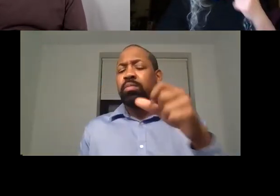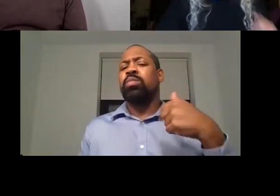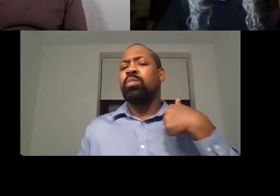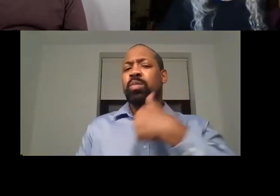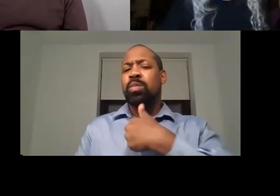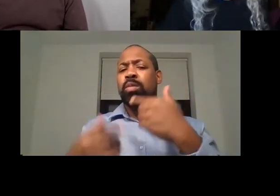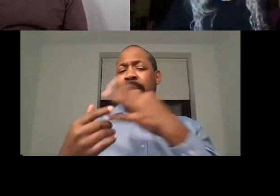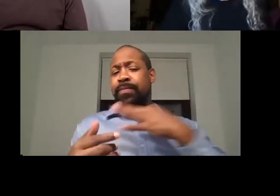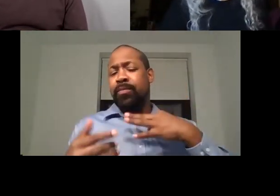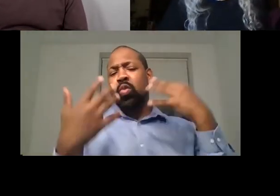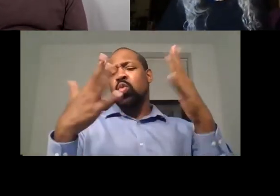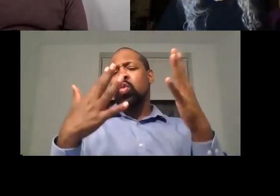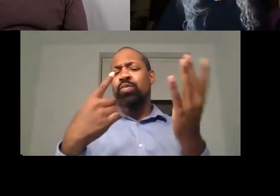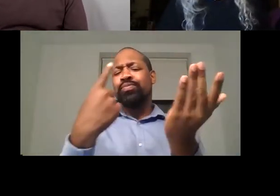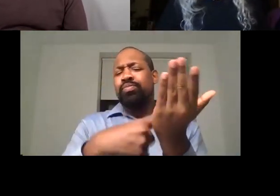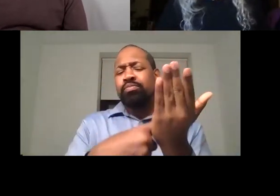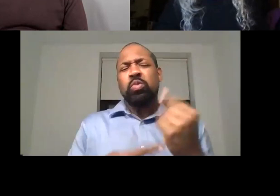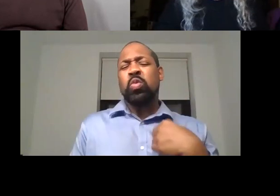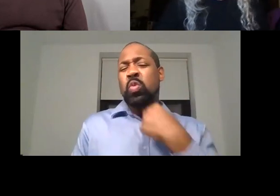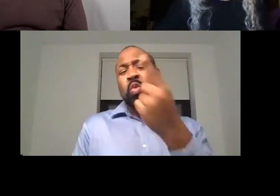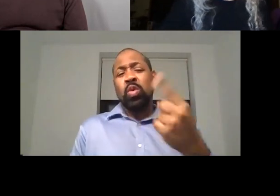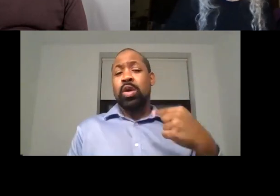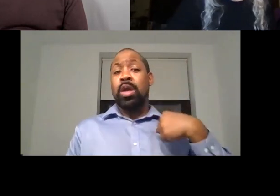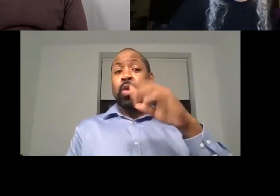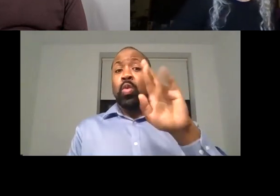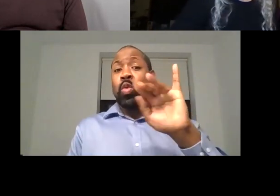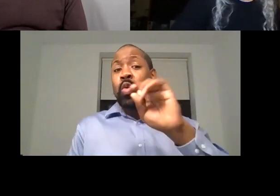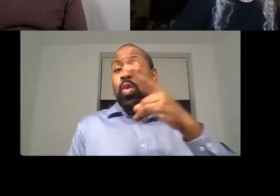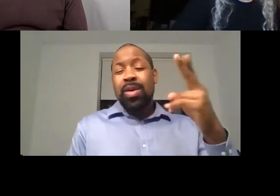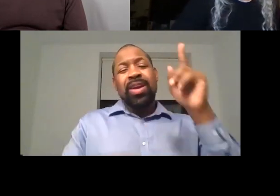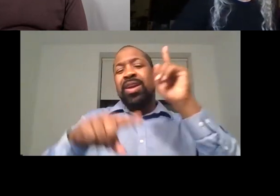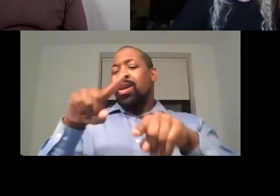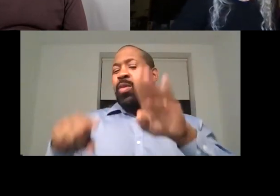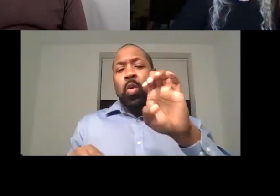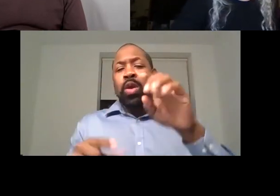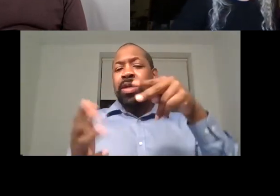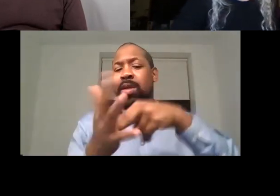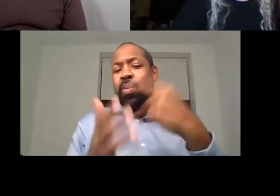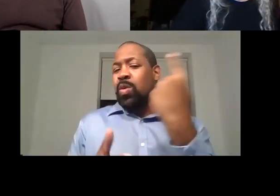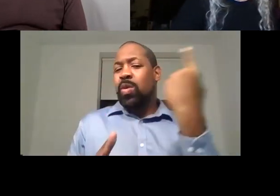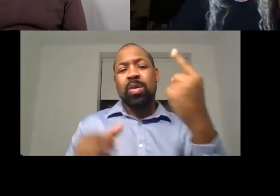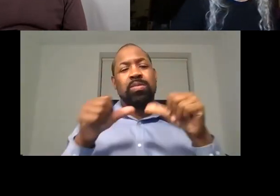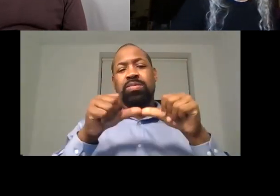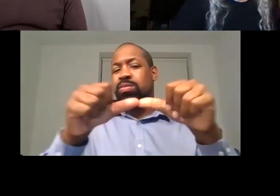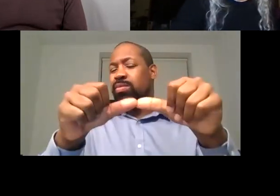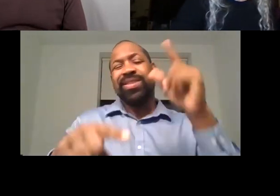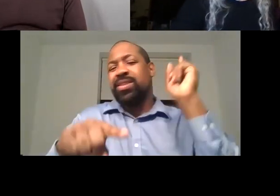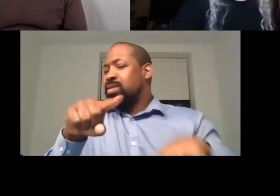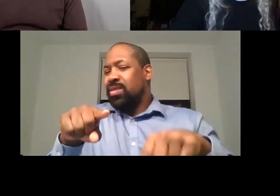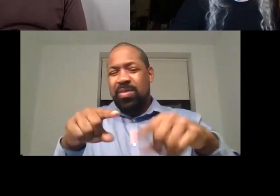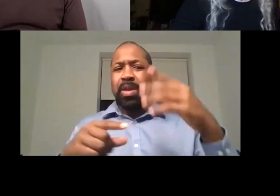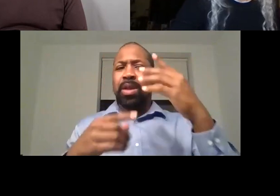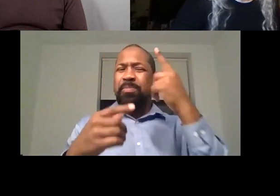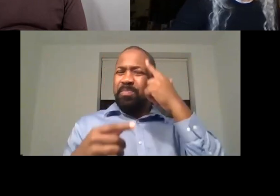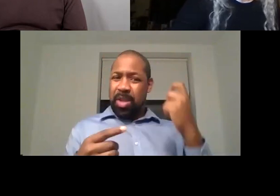to add to the comment you just made. The staff have talked about this. The Rhode Island Commission for the Deaf can't